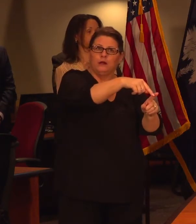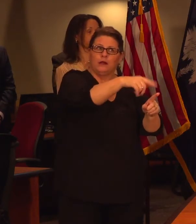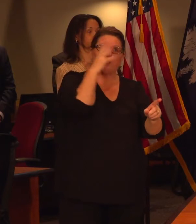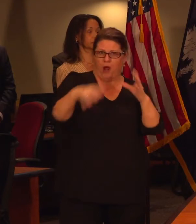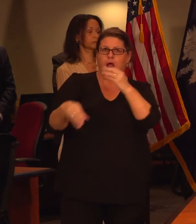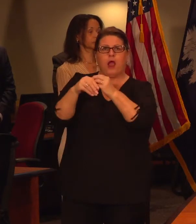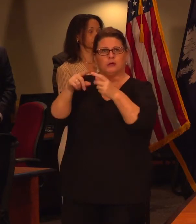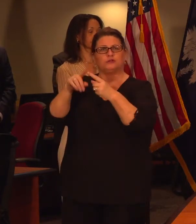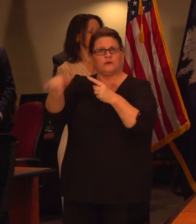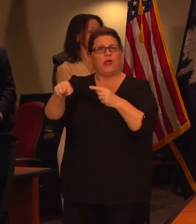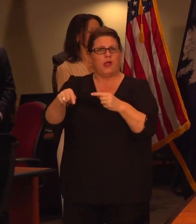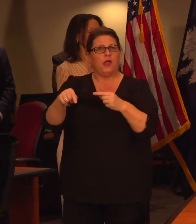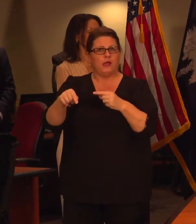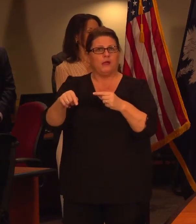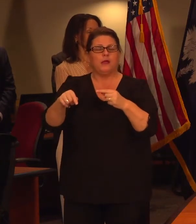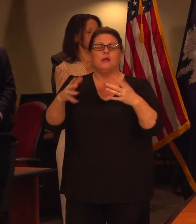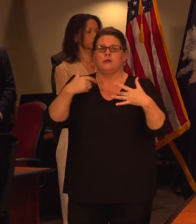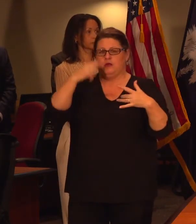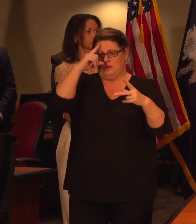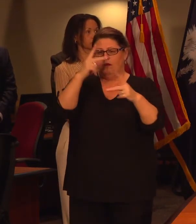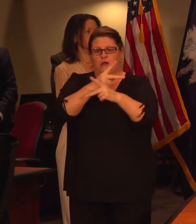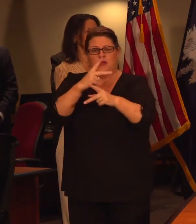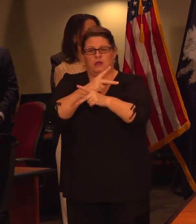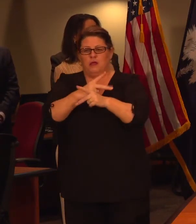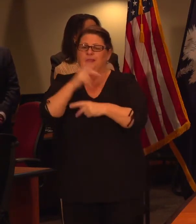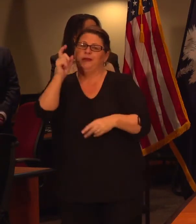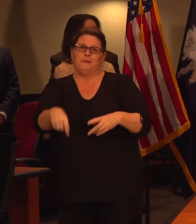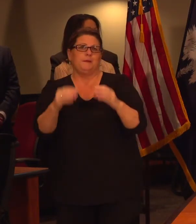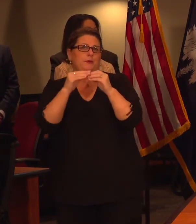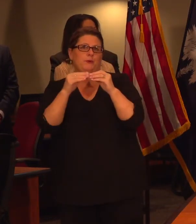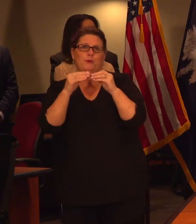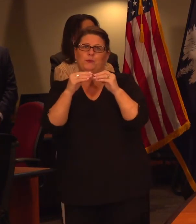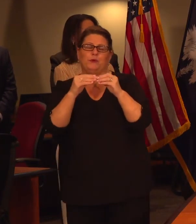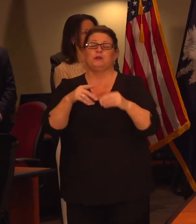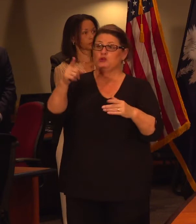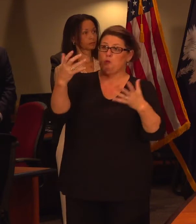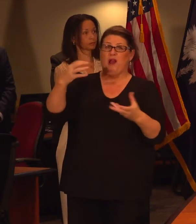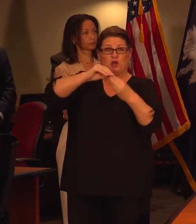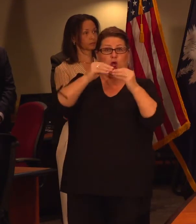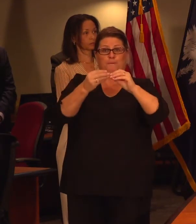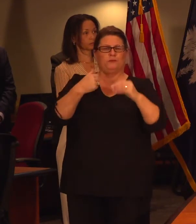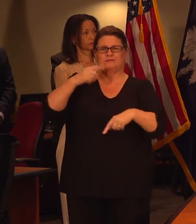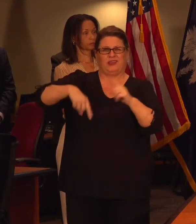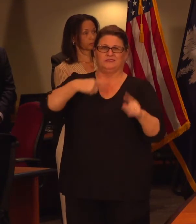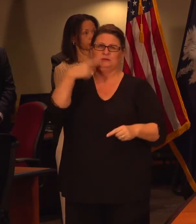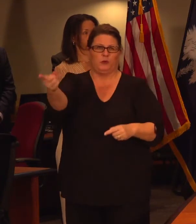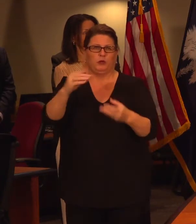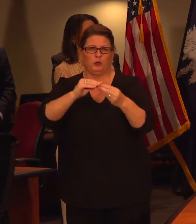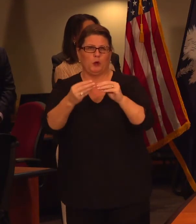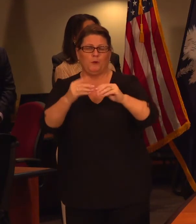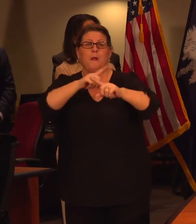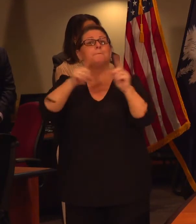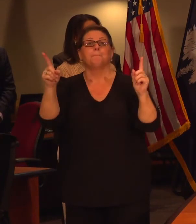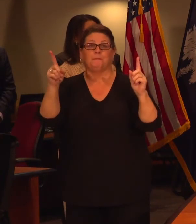things added together say that we have to do something. Precise percentage, there is no precise percentage, but we want to see it go